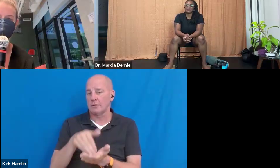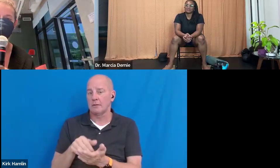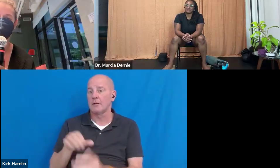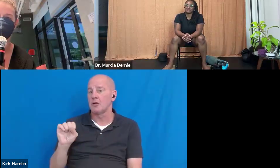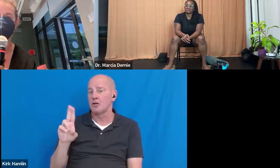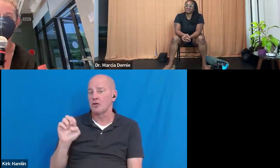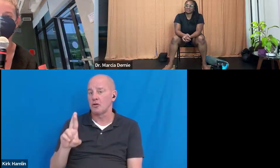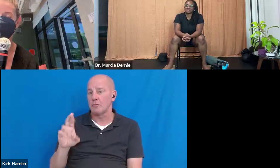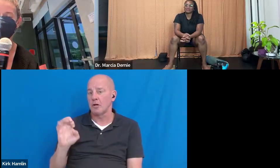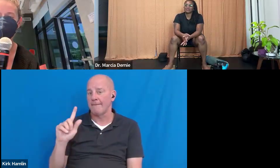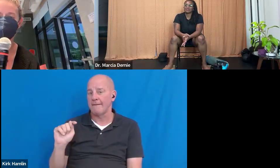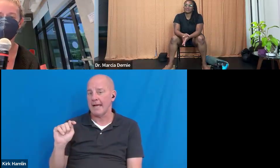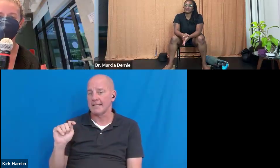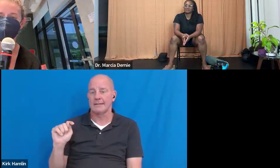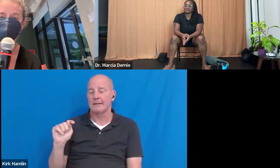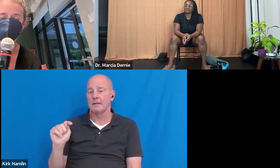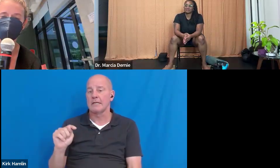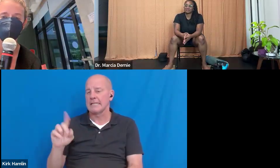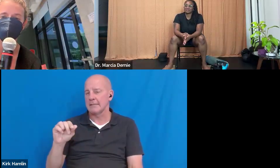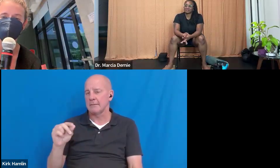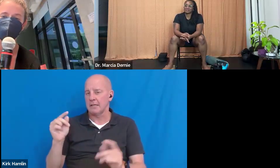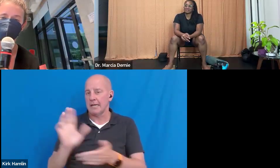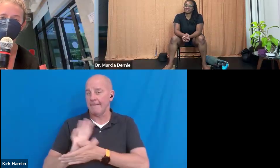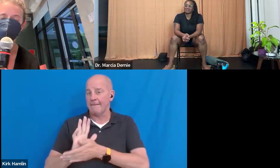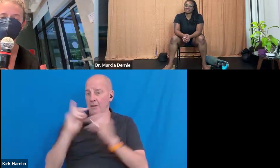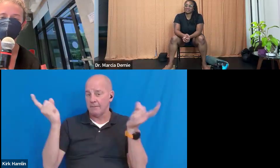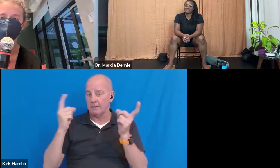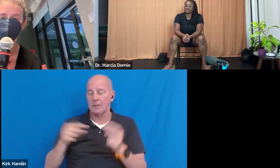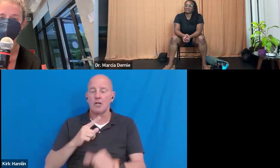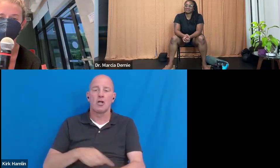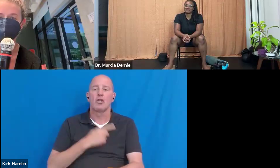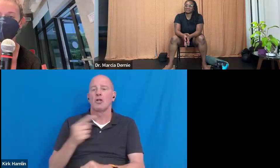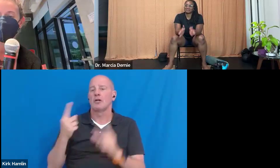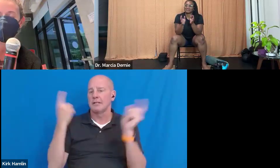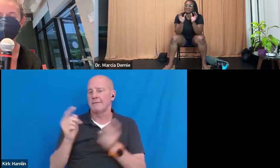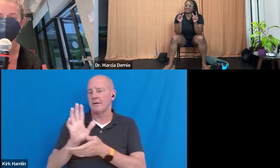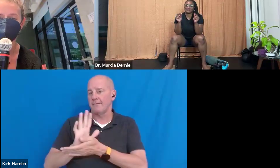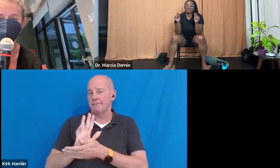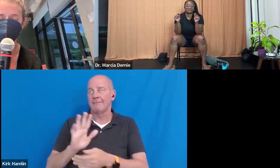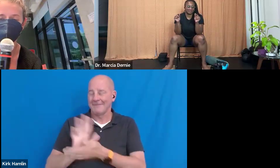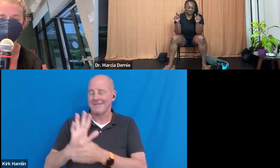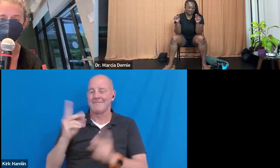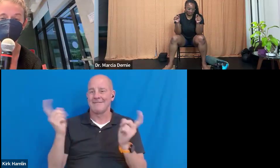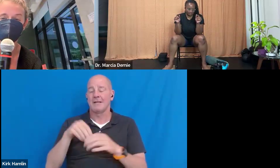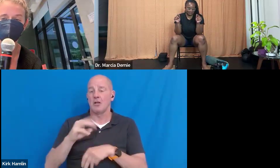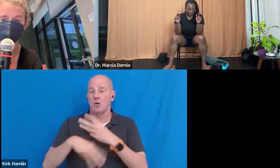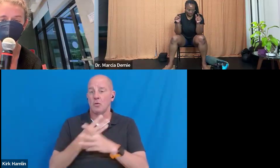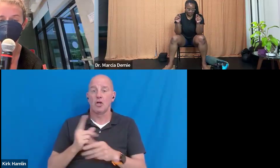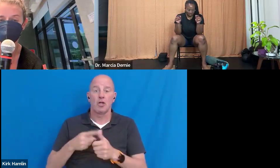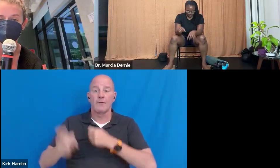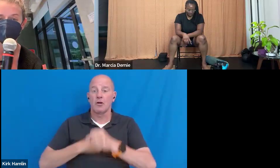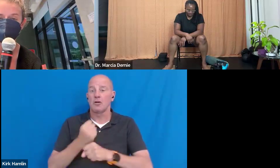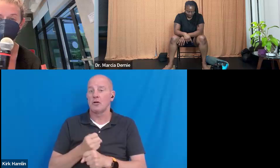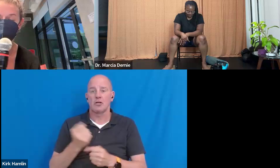Disability Film Festival is coming. This is the longest running disability film festival in the world. And this is the first year that it's just